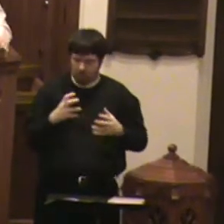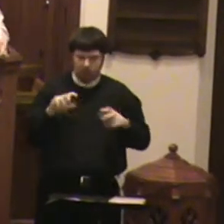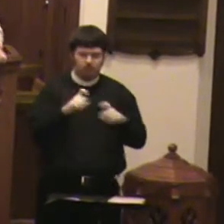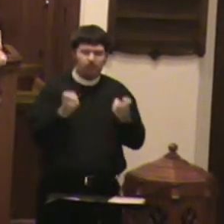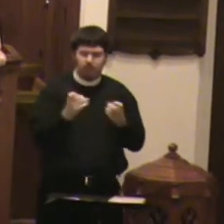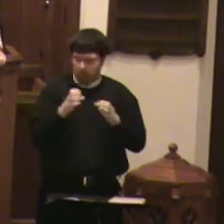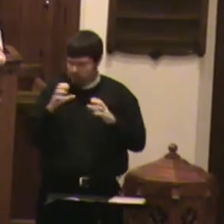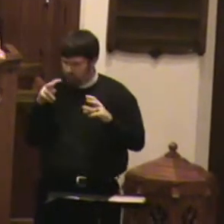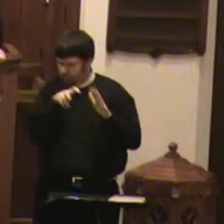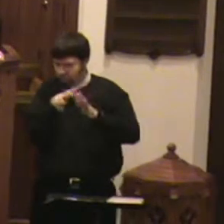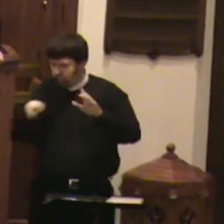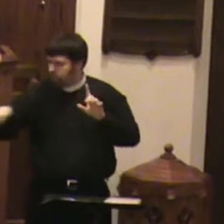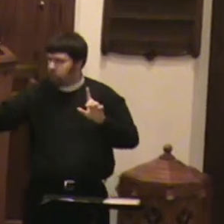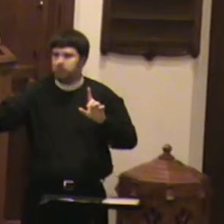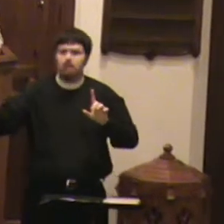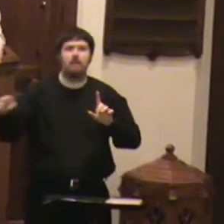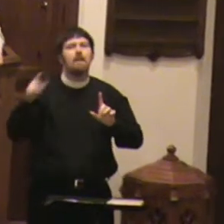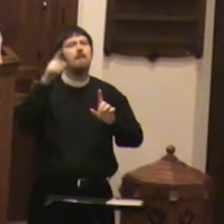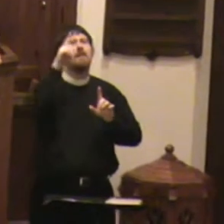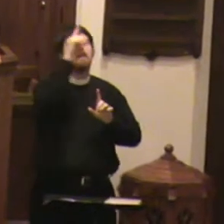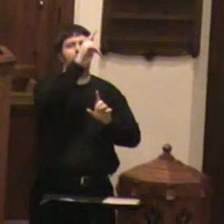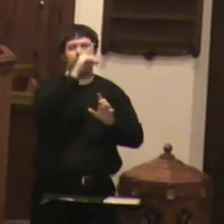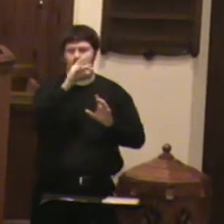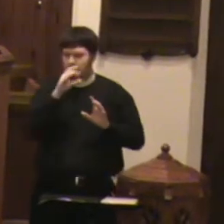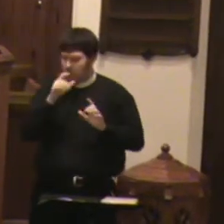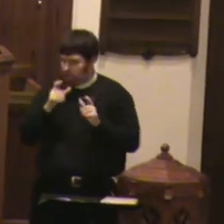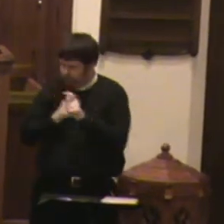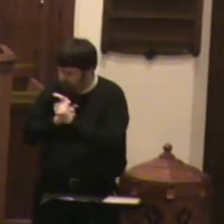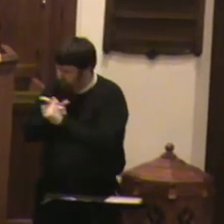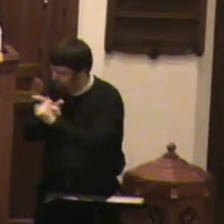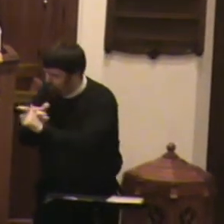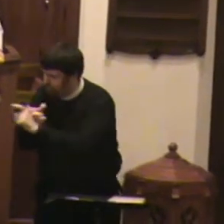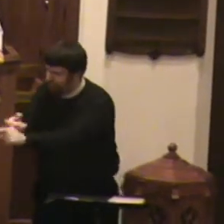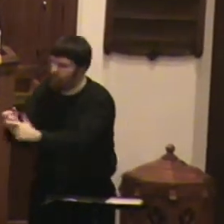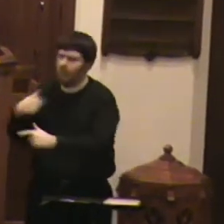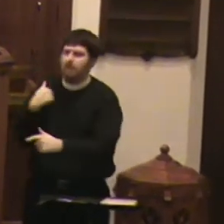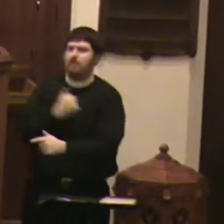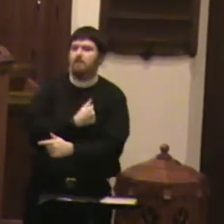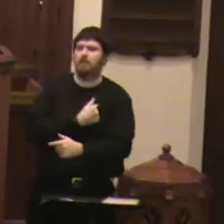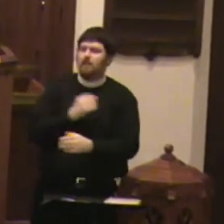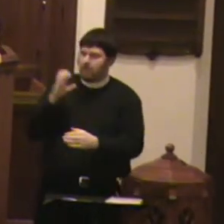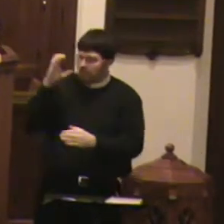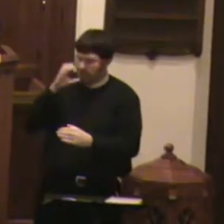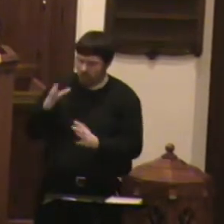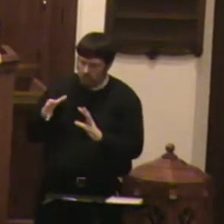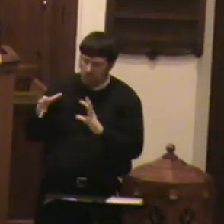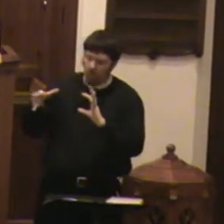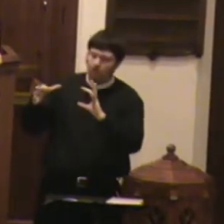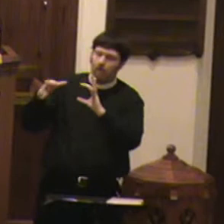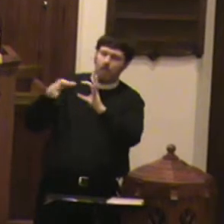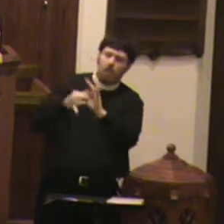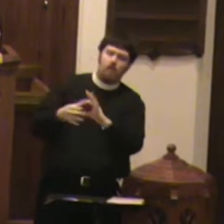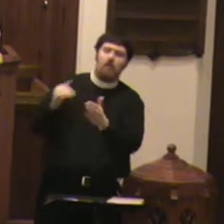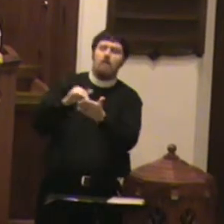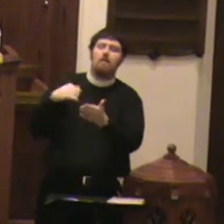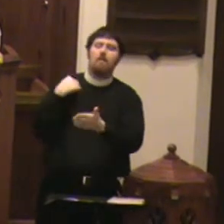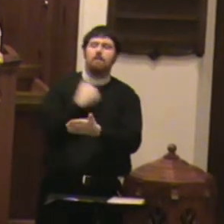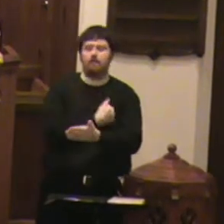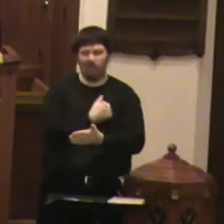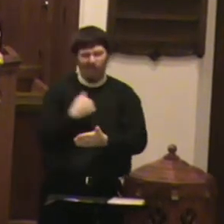the one who pursues us and who seeks to restore us after we have ignored Him with our